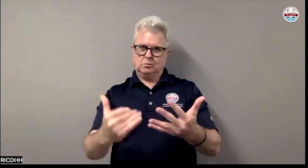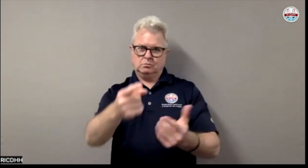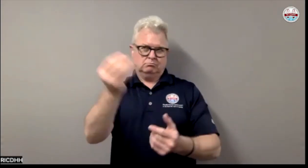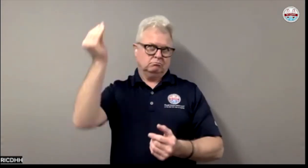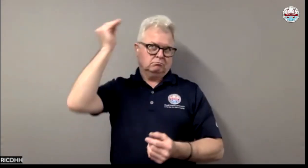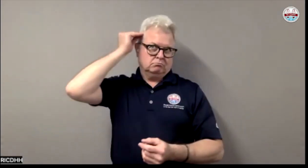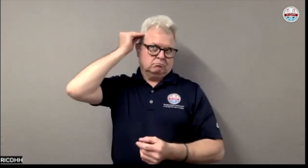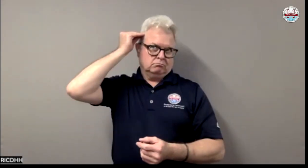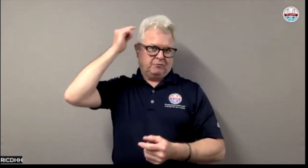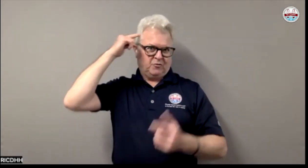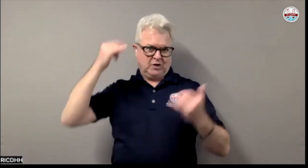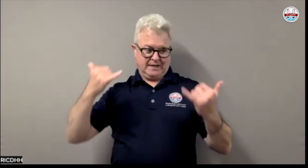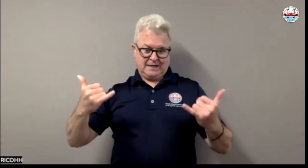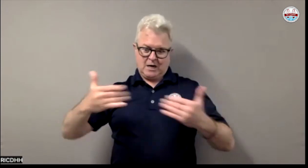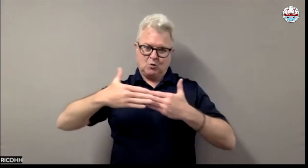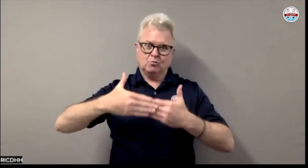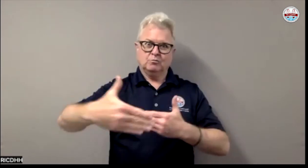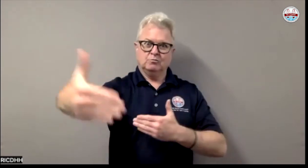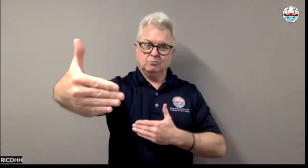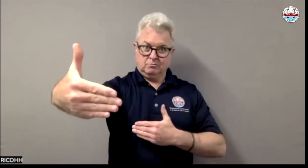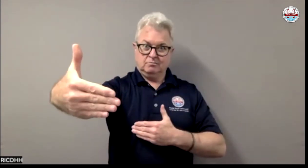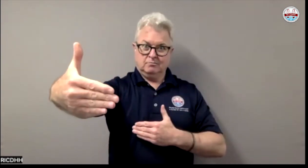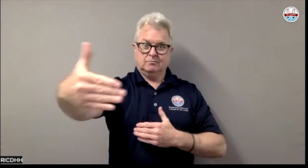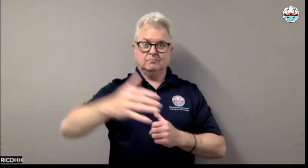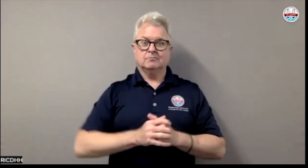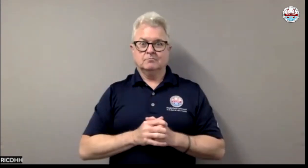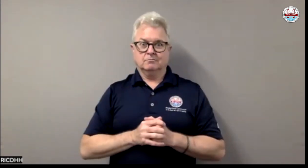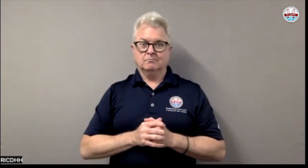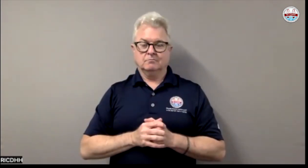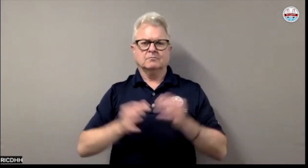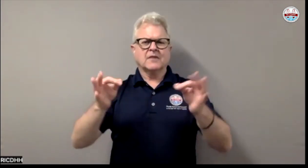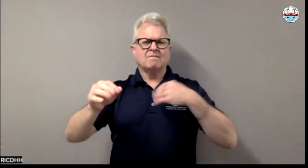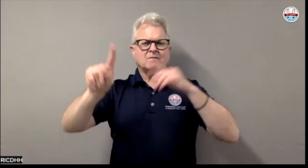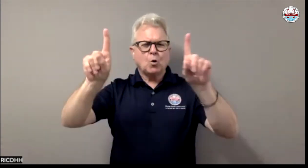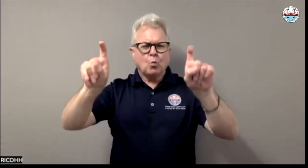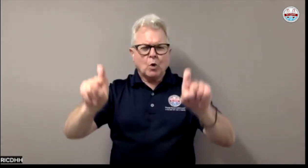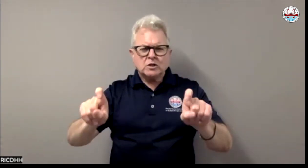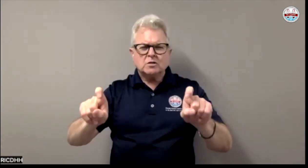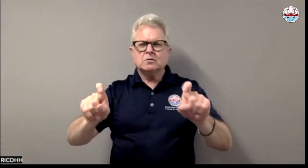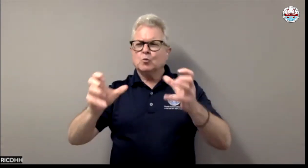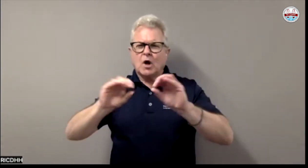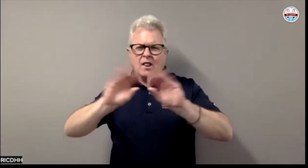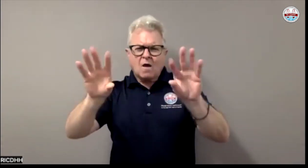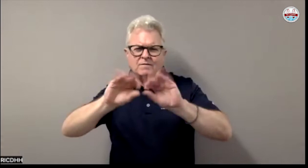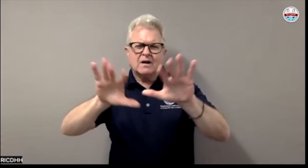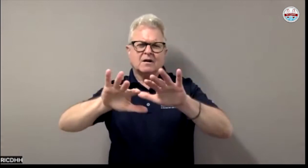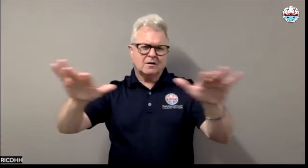7 tools to help protect yourself against COVID-19 going forth. If you have any questions